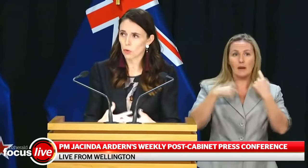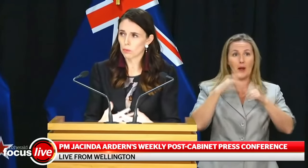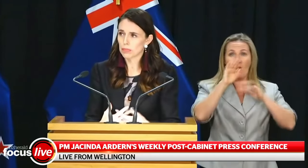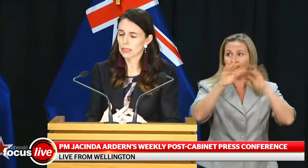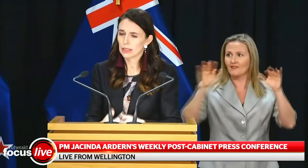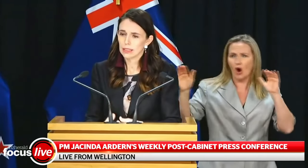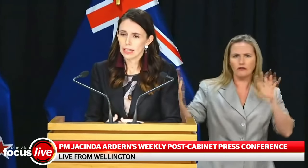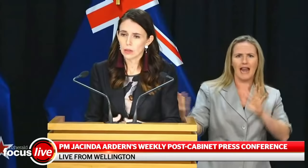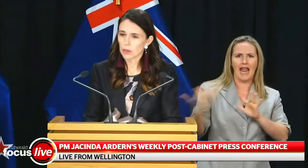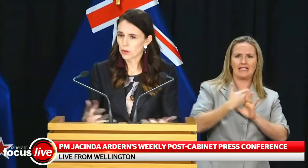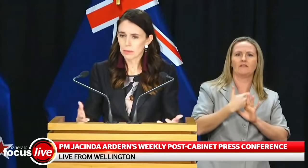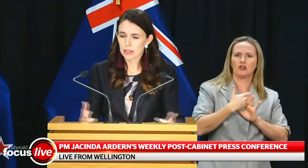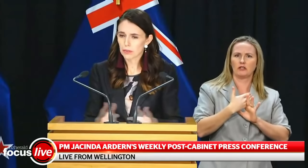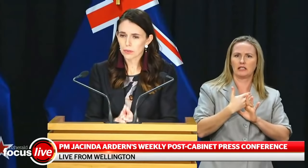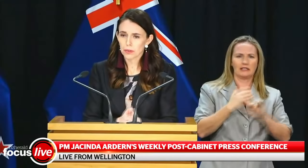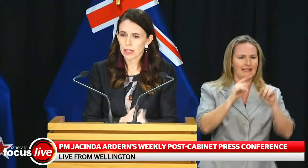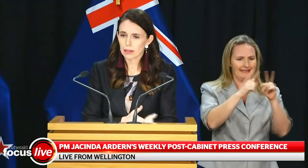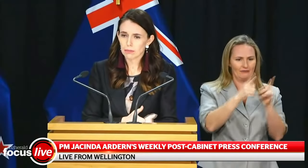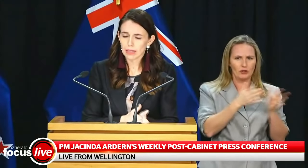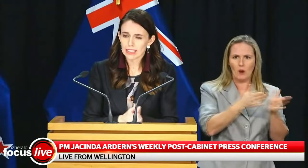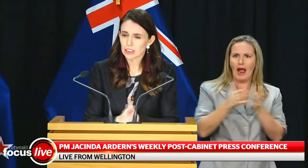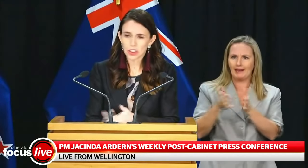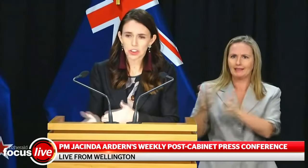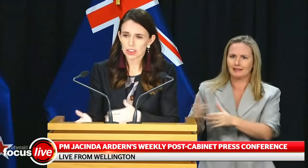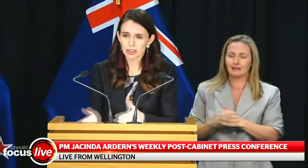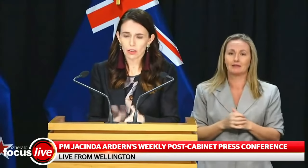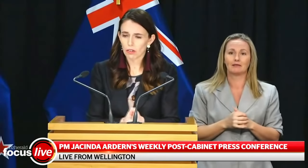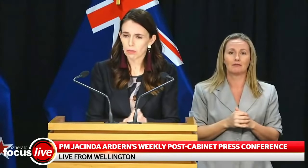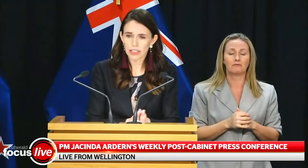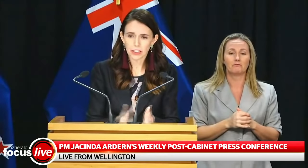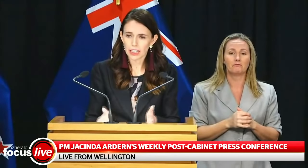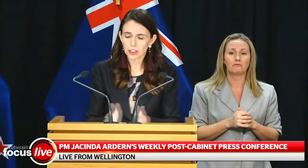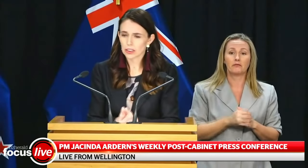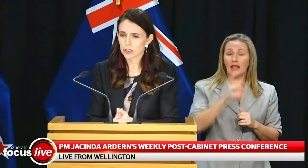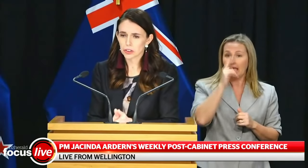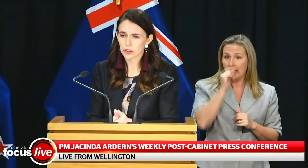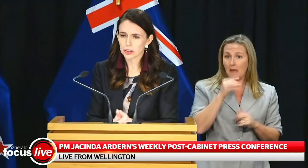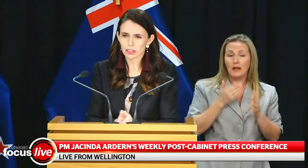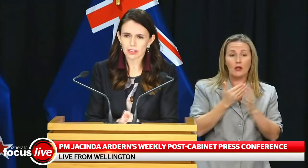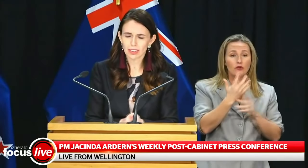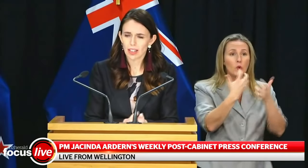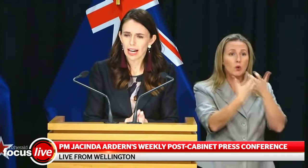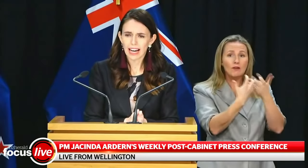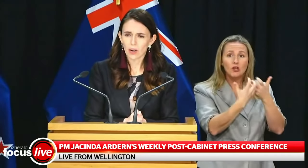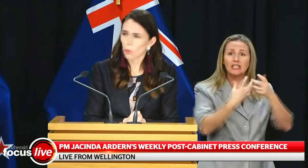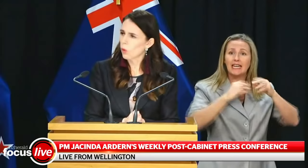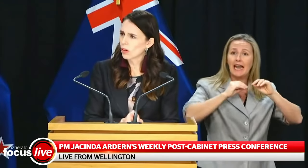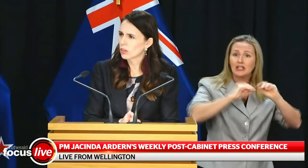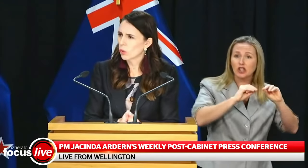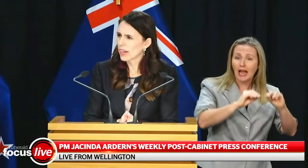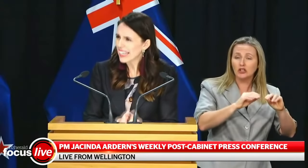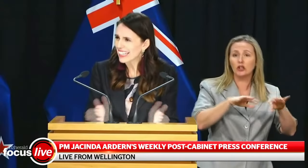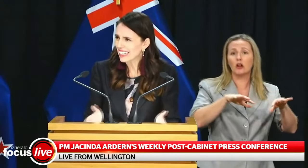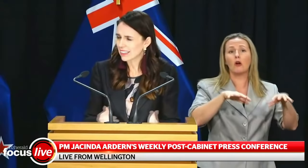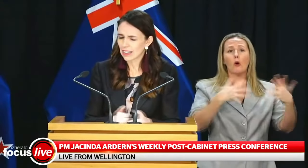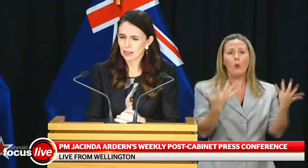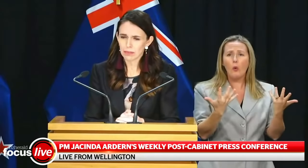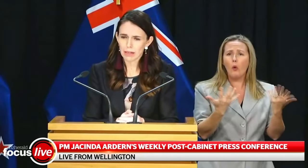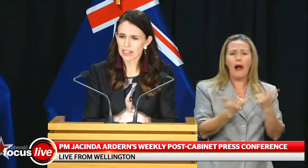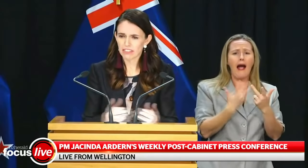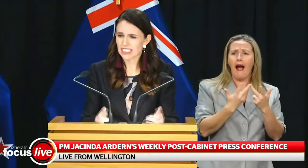its forms, whether it be through a suggestion of education institutions or